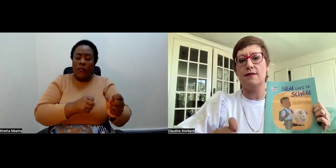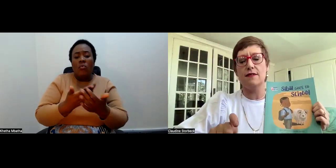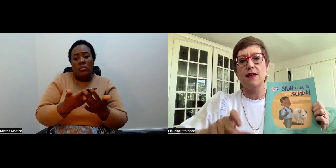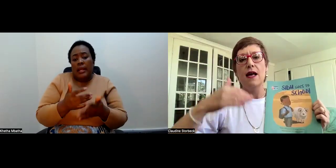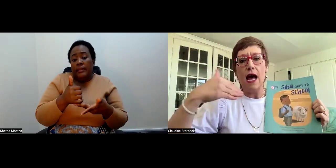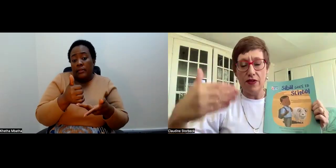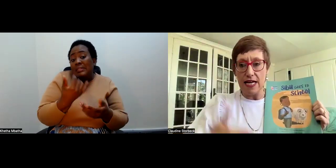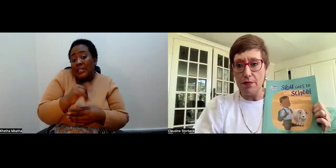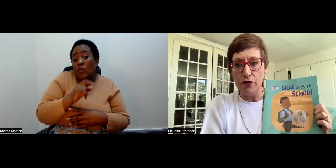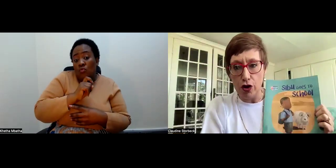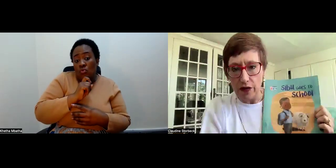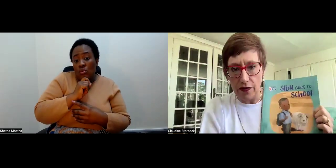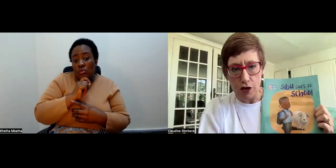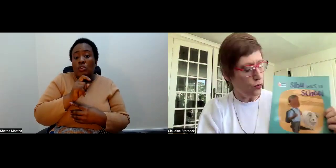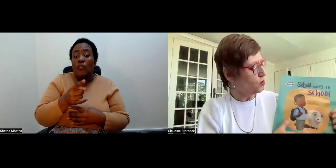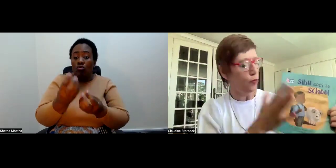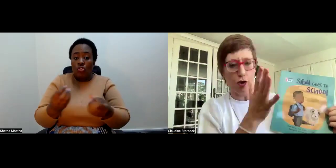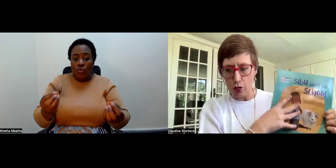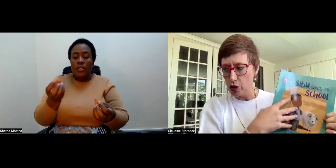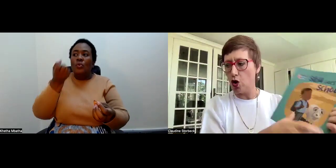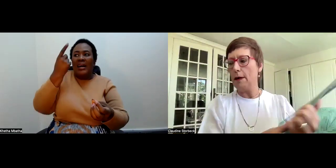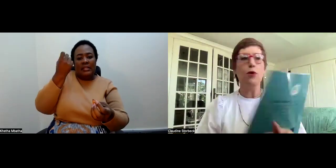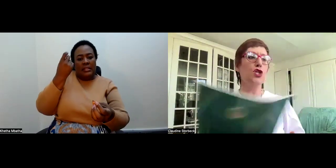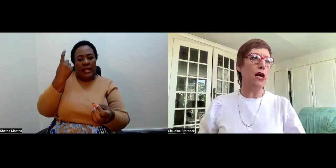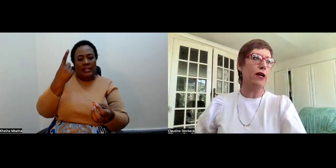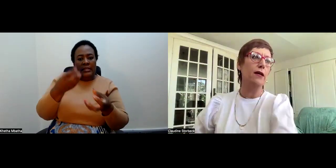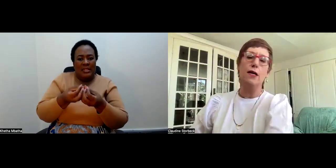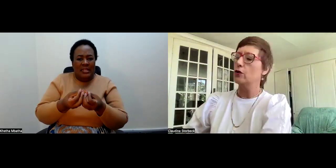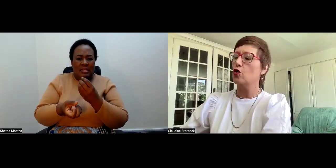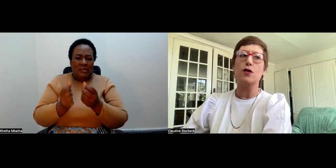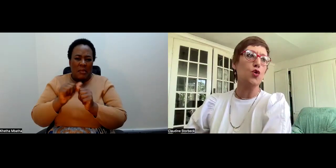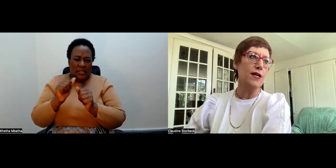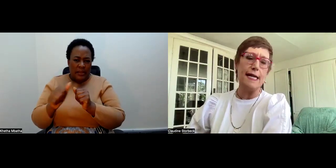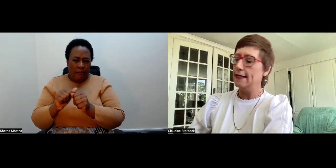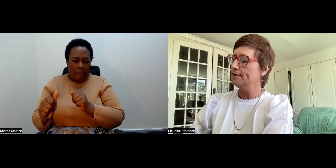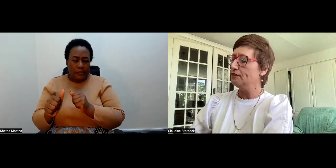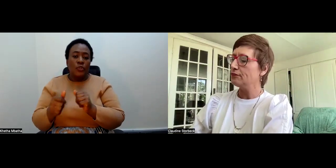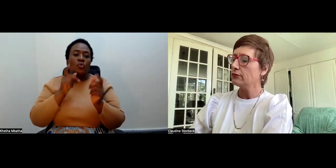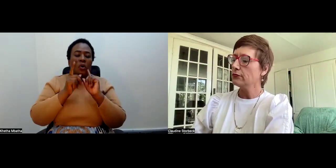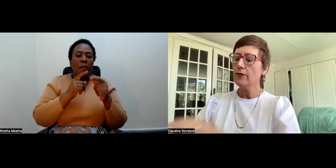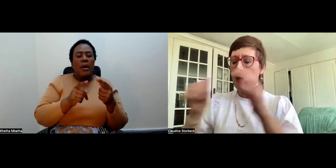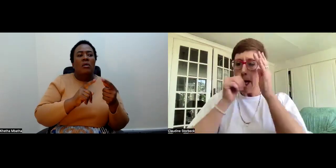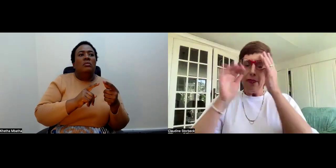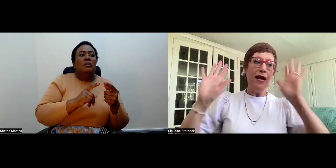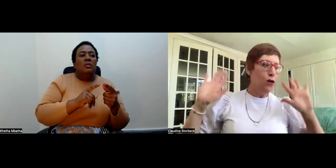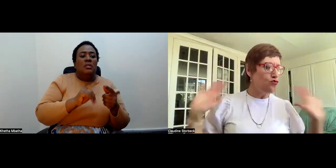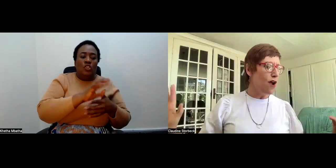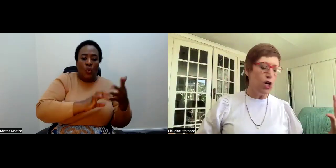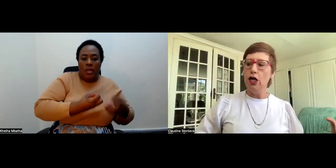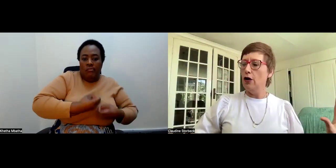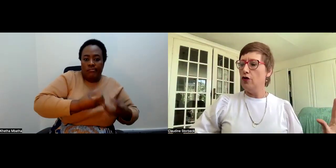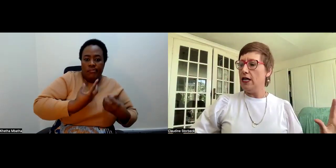comprehension tests and the type of learning that they'll do. So we'll talk about book sharing, we'll talk about storytelling,